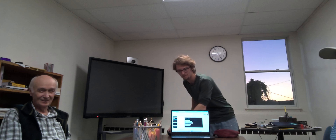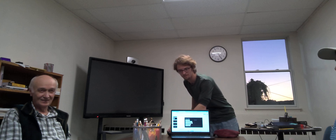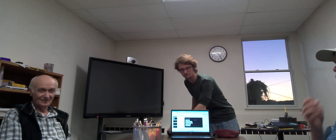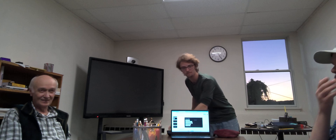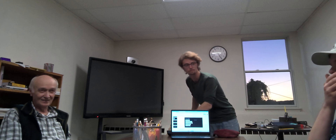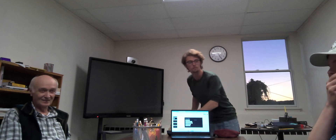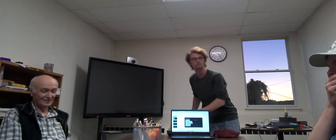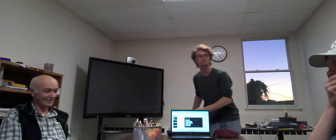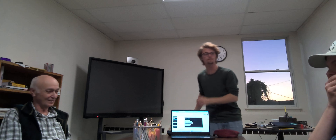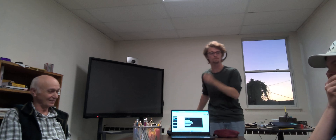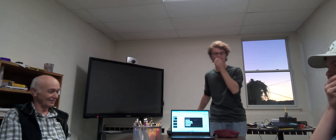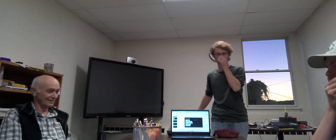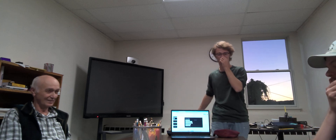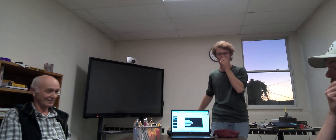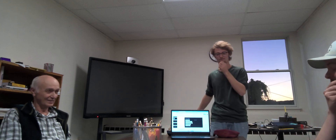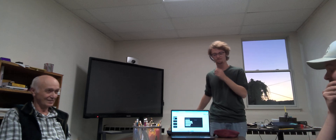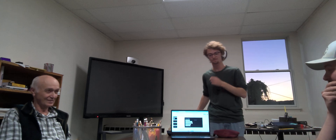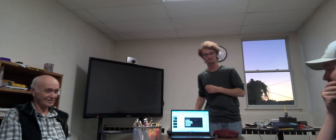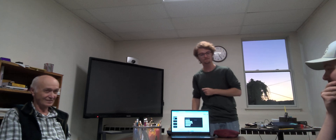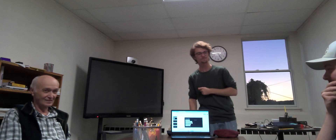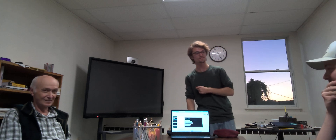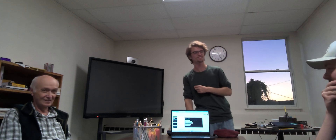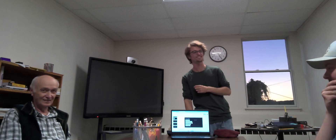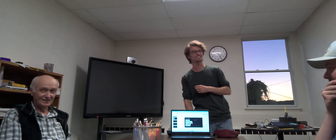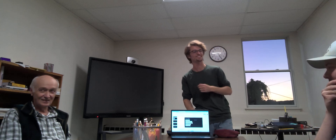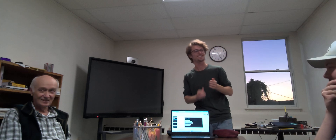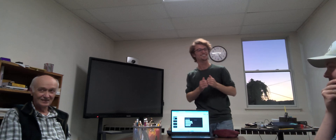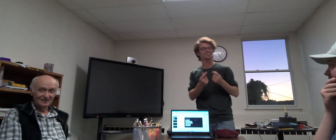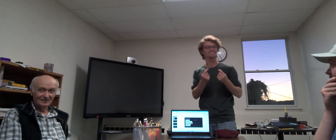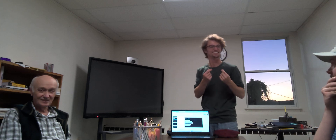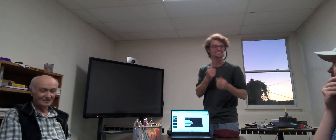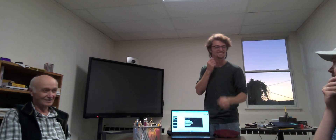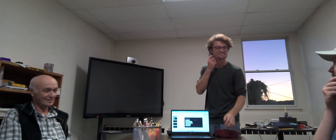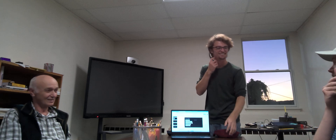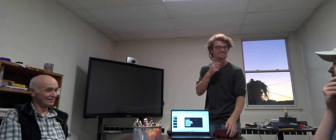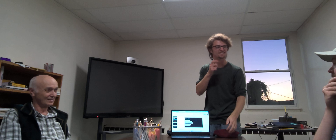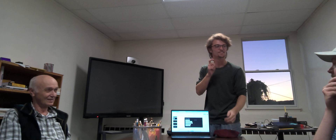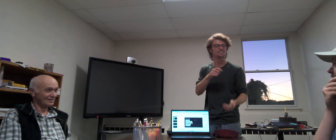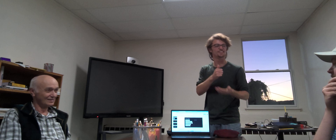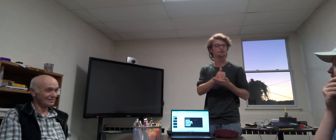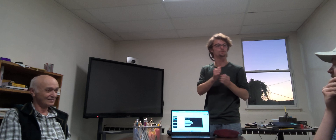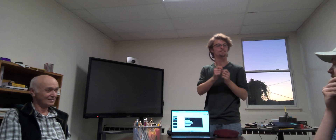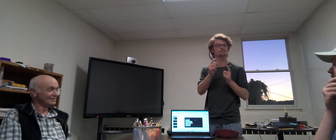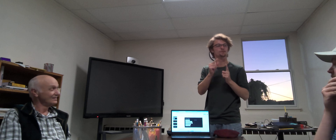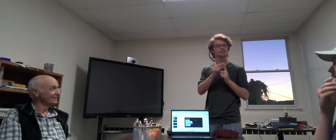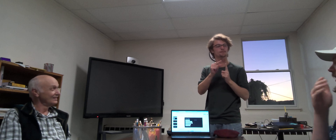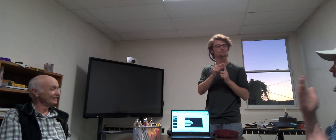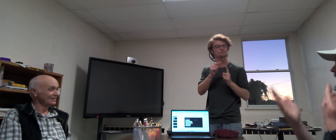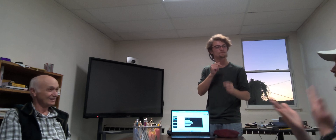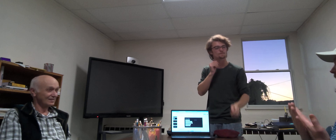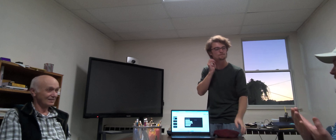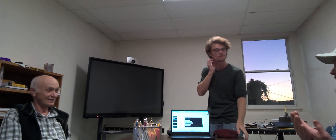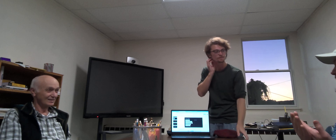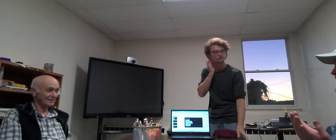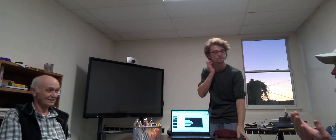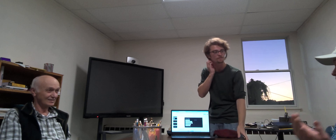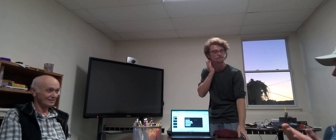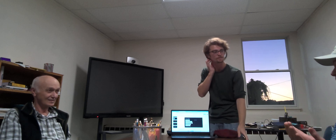I don't know if I have a solution. See if I remember this. How you doing? I Alright. might not have a solution for you. I think, Well, wait, let me try this